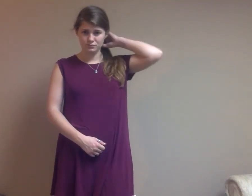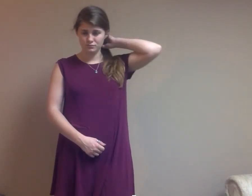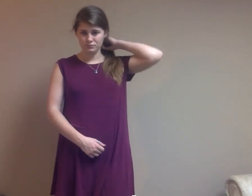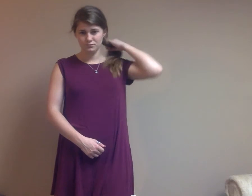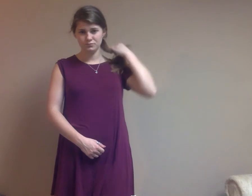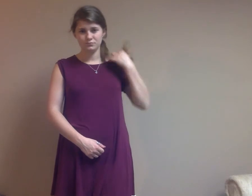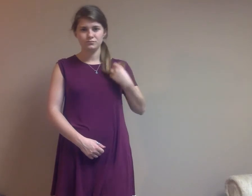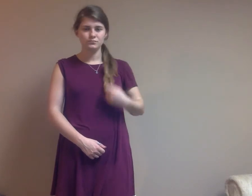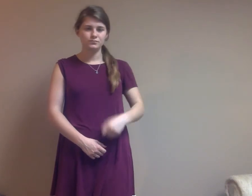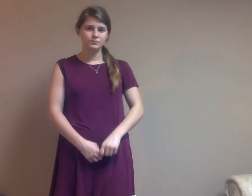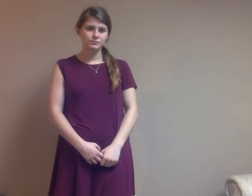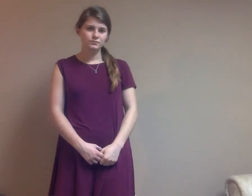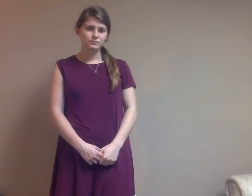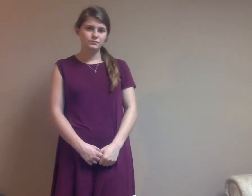It's a funny sort of existence, really.